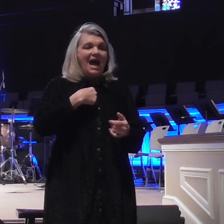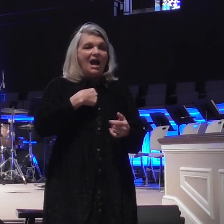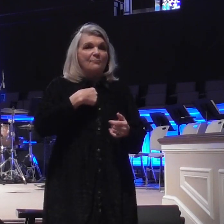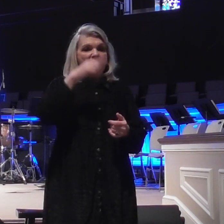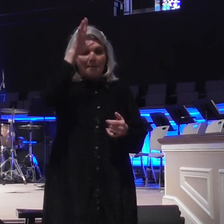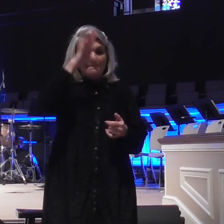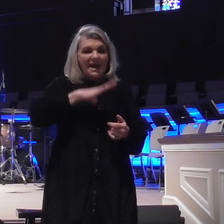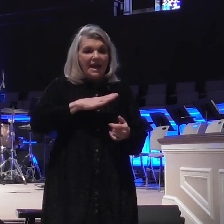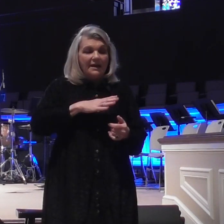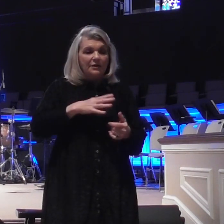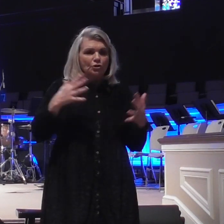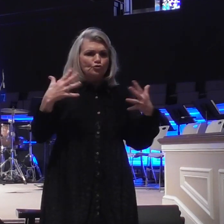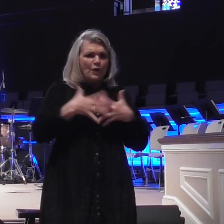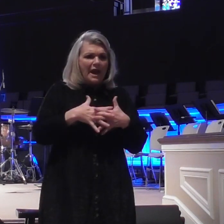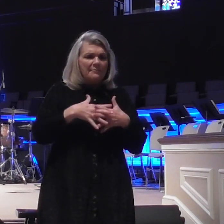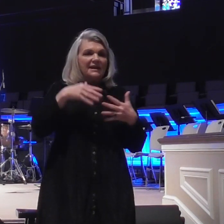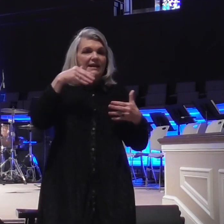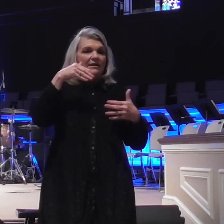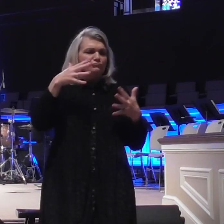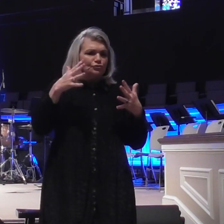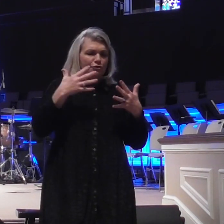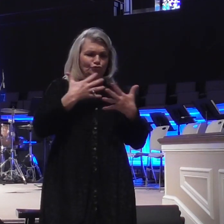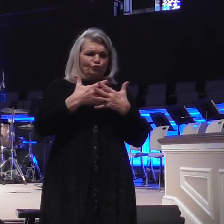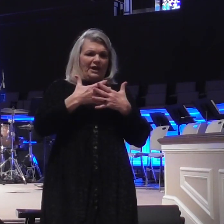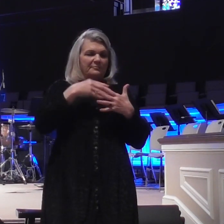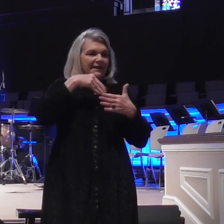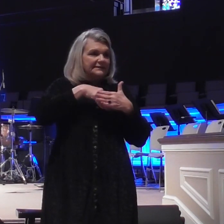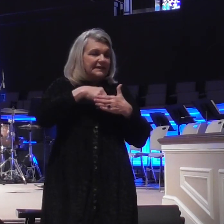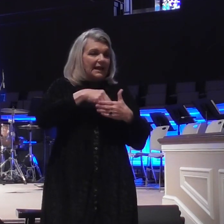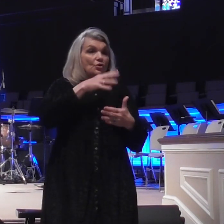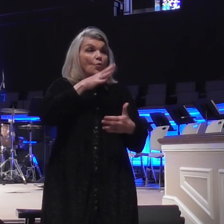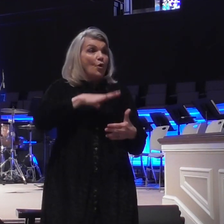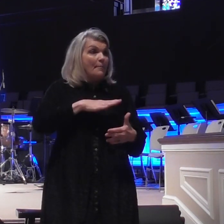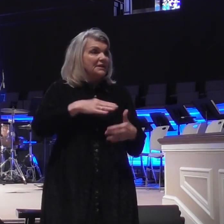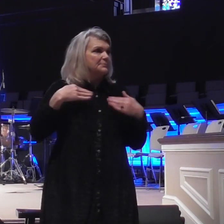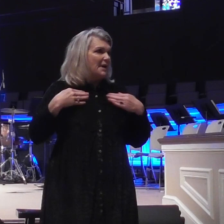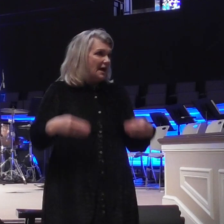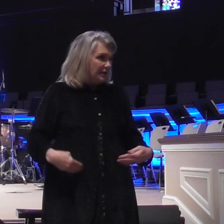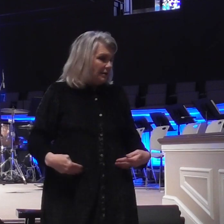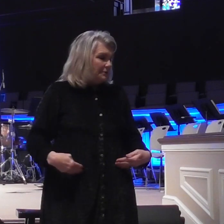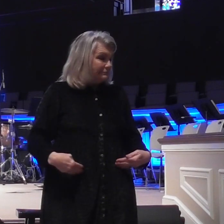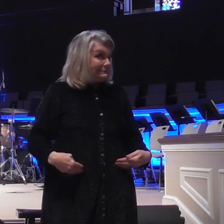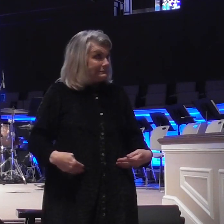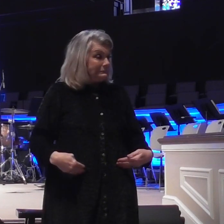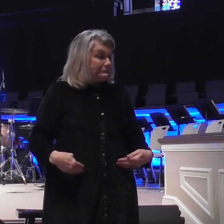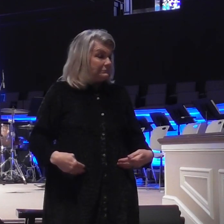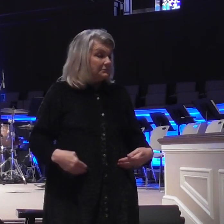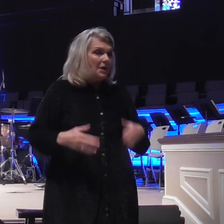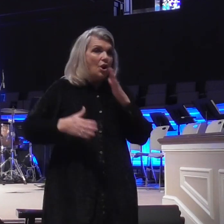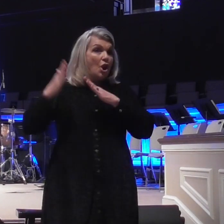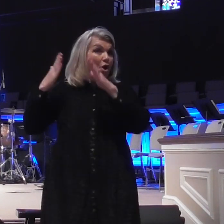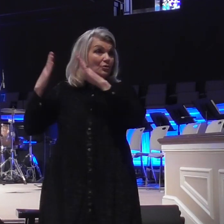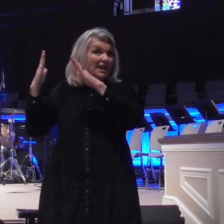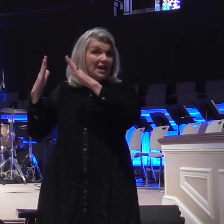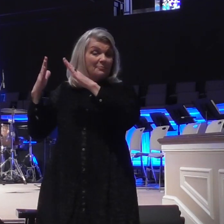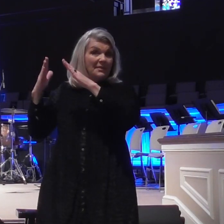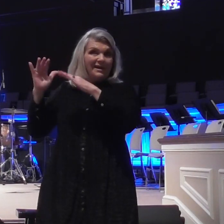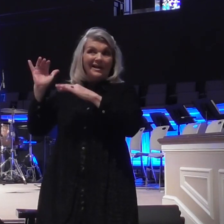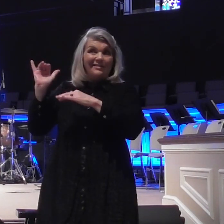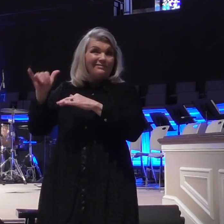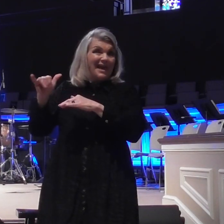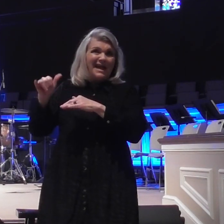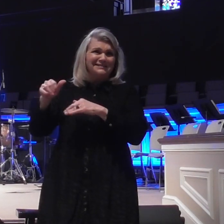years ago, that was nonsense. It's still nonsense today. But 20 years ago, that was understood as